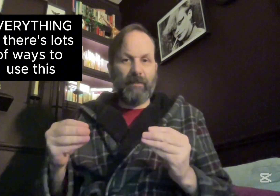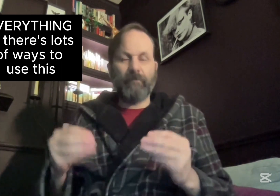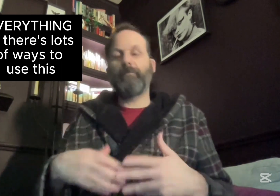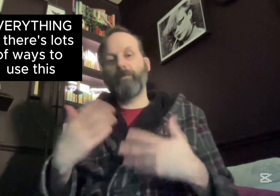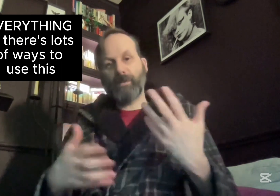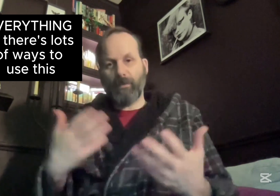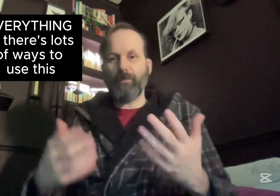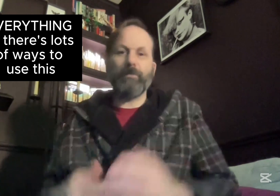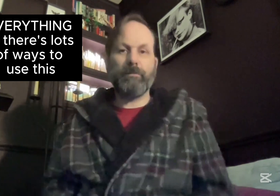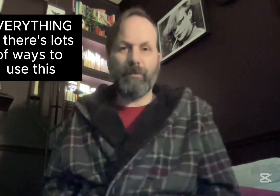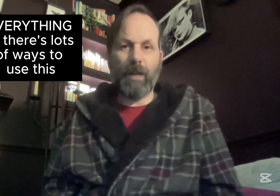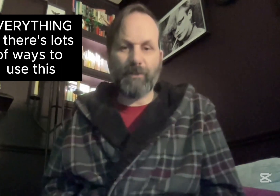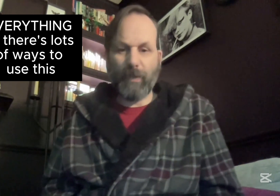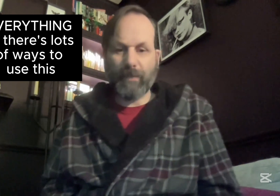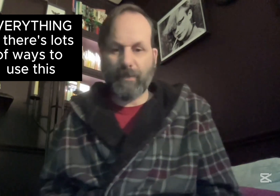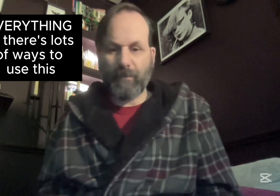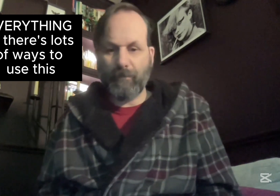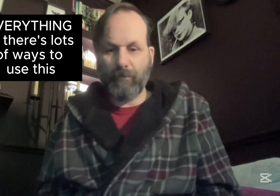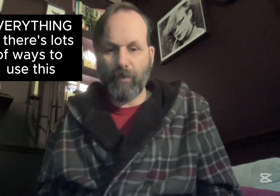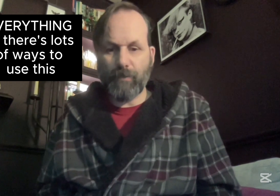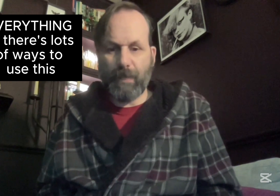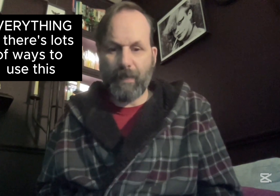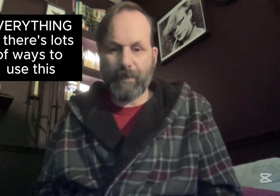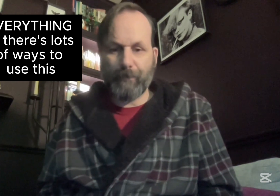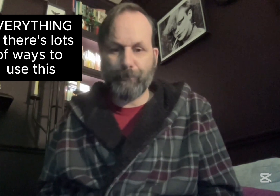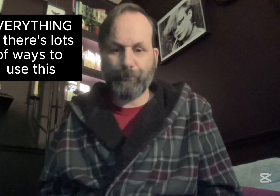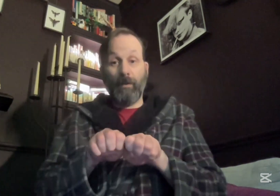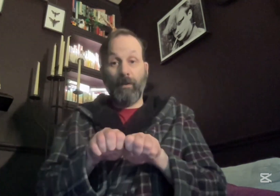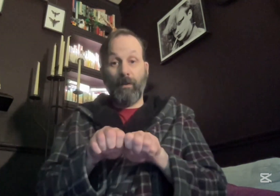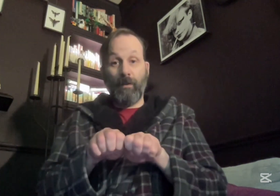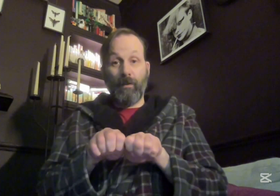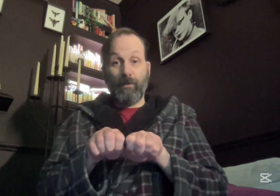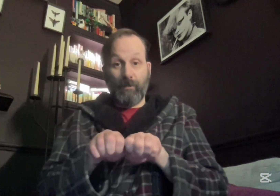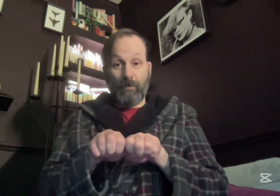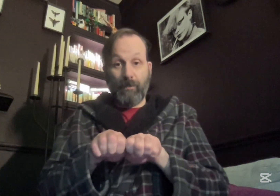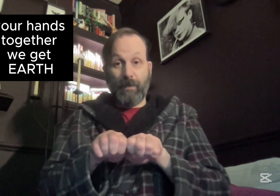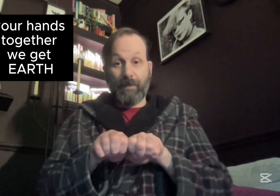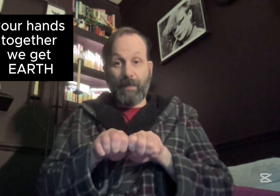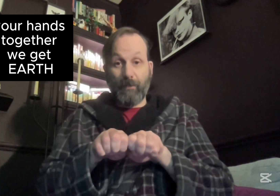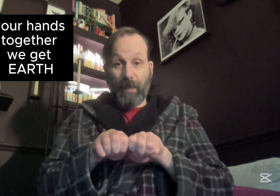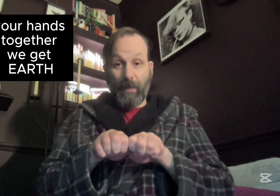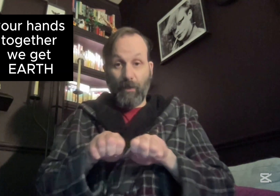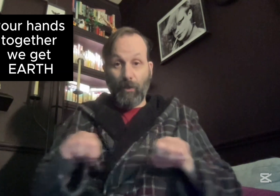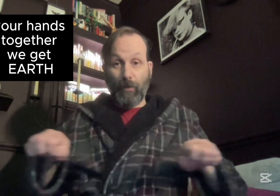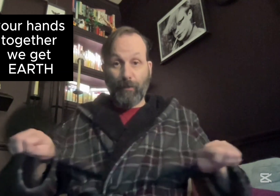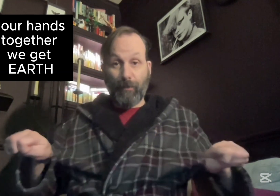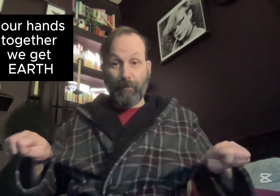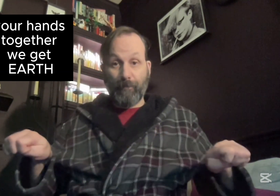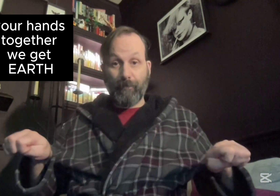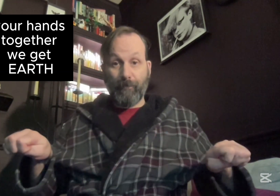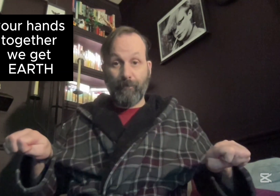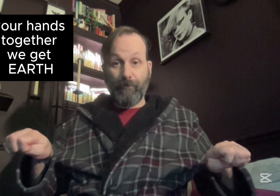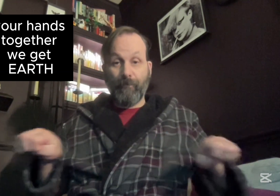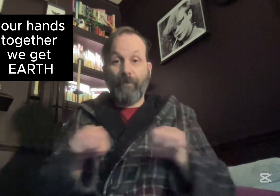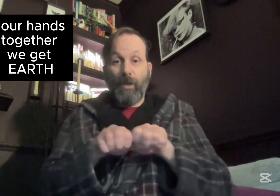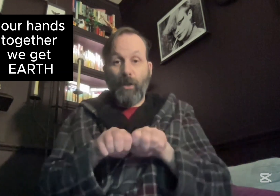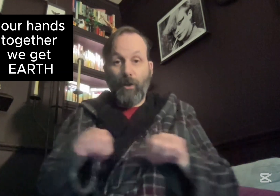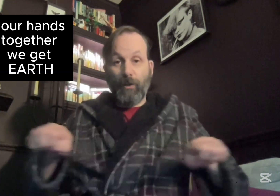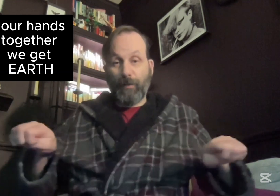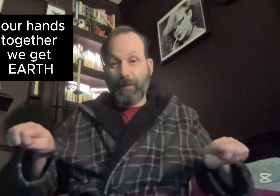everything. So there's lots of ways to use that. Two hands together, we get earth. Earth. Now